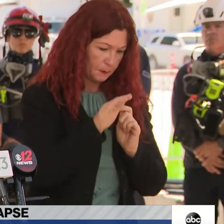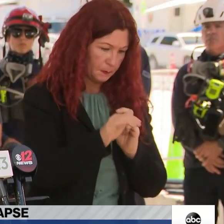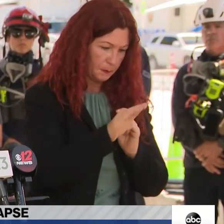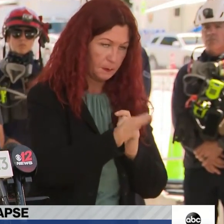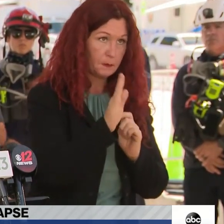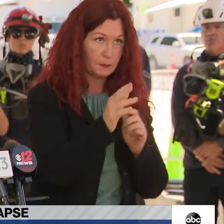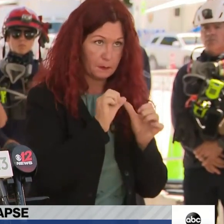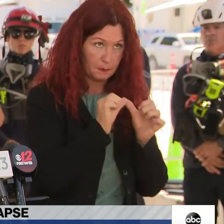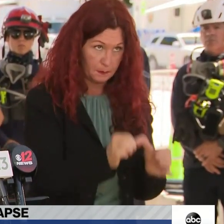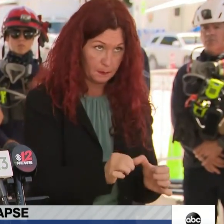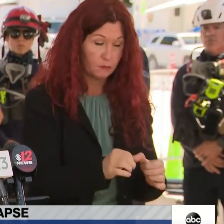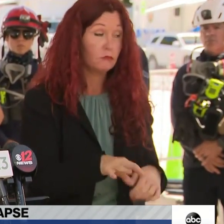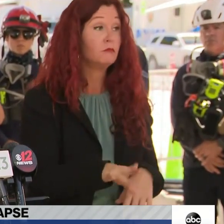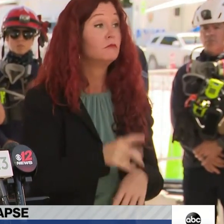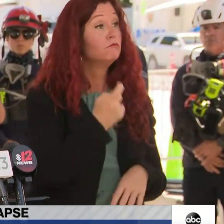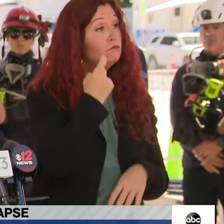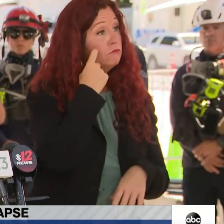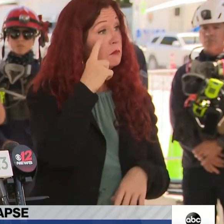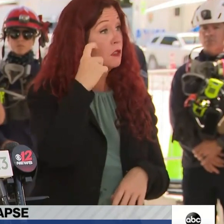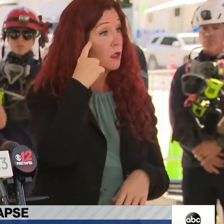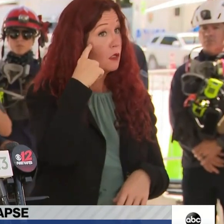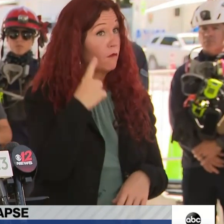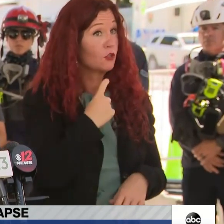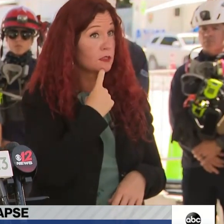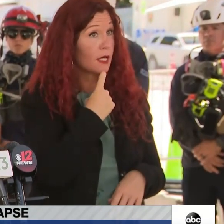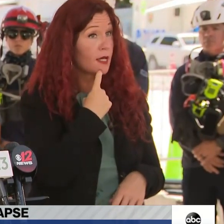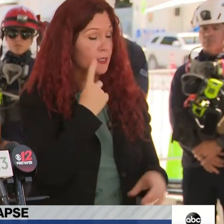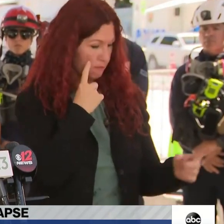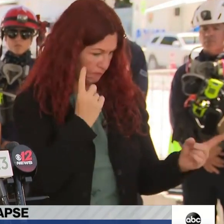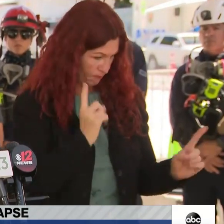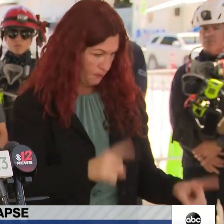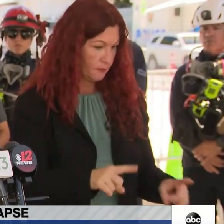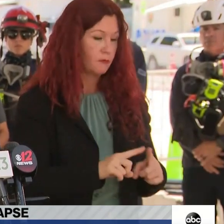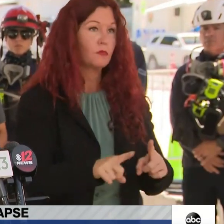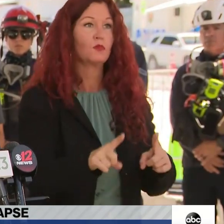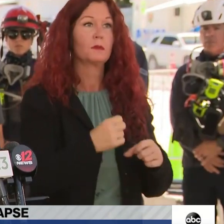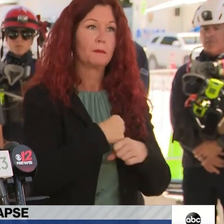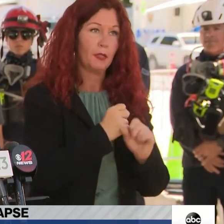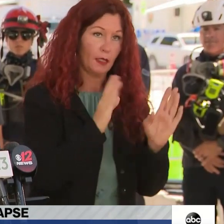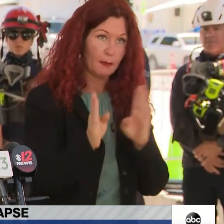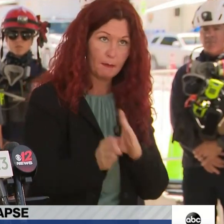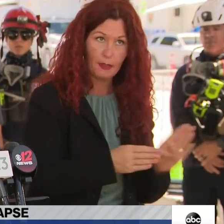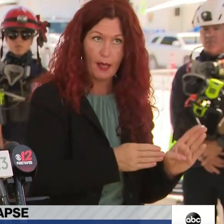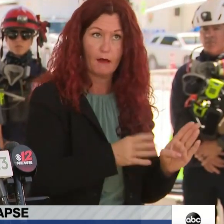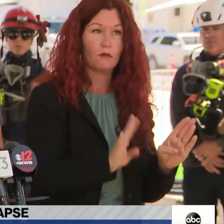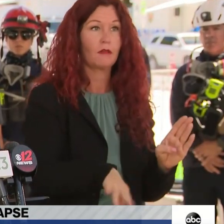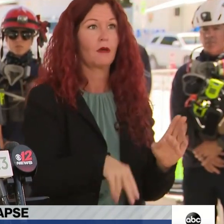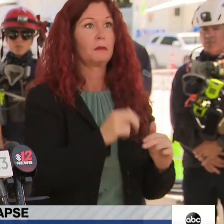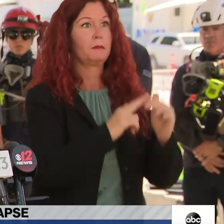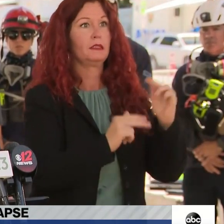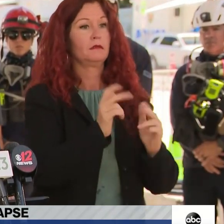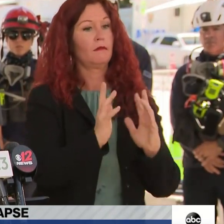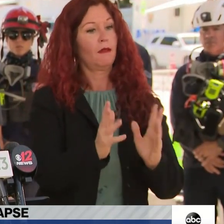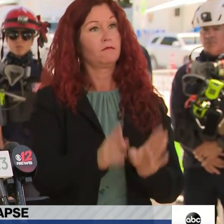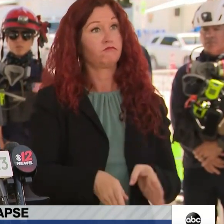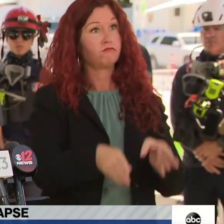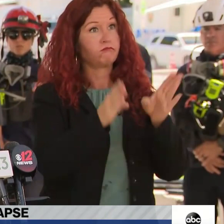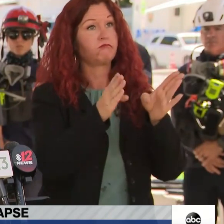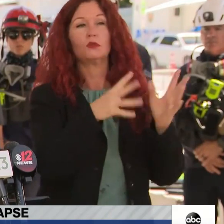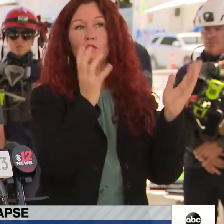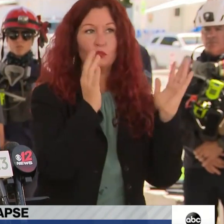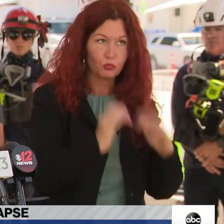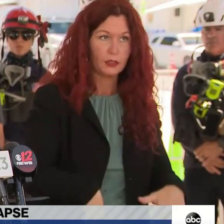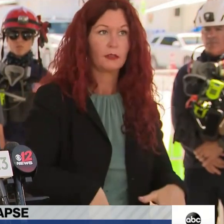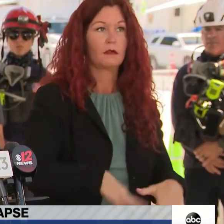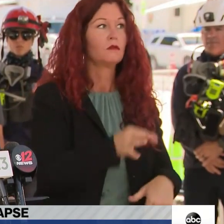everything we can to move forward with demolition as soon as we have a final path to do so. And we are so grateful to the